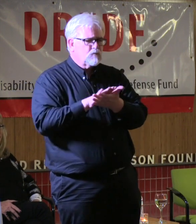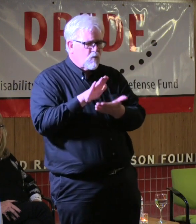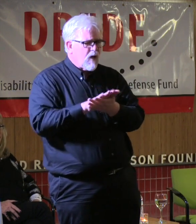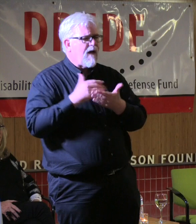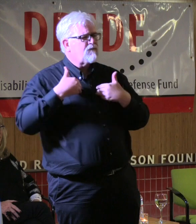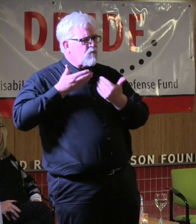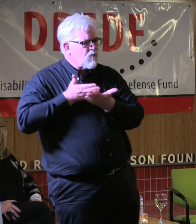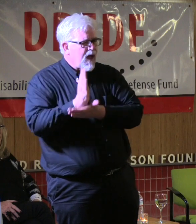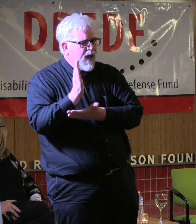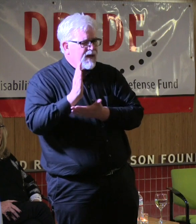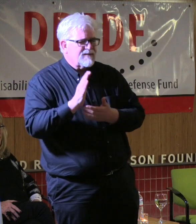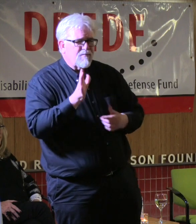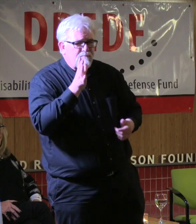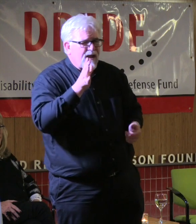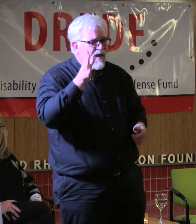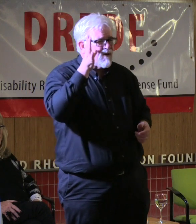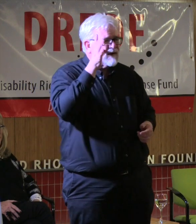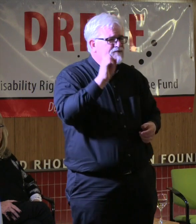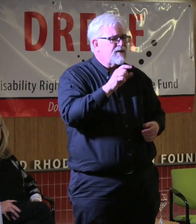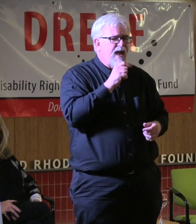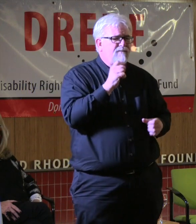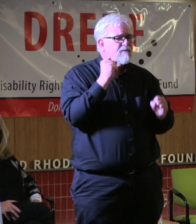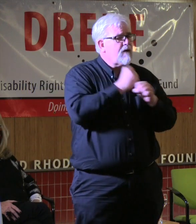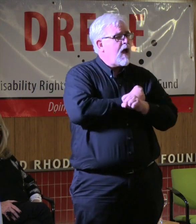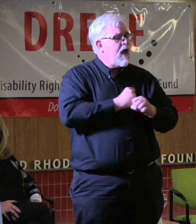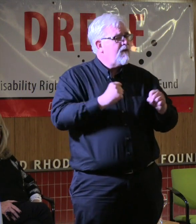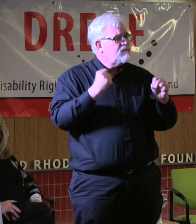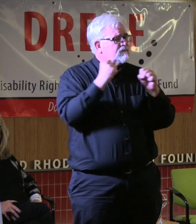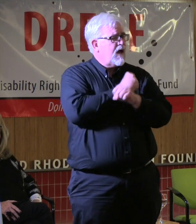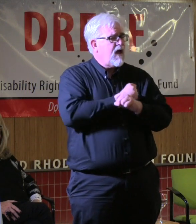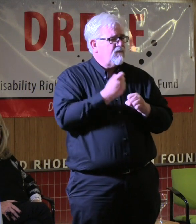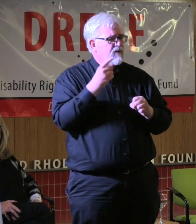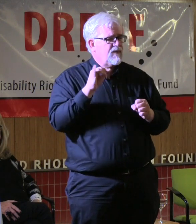So parents don't have to fight so hard